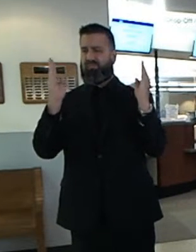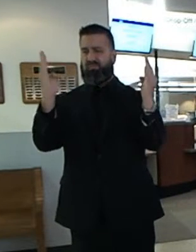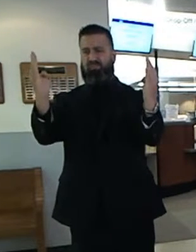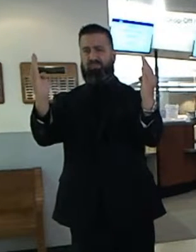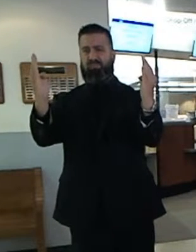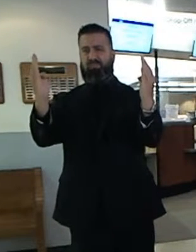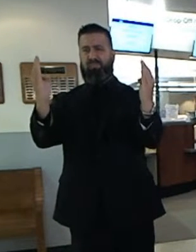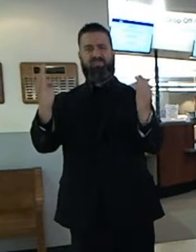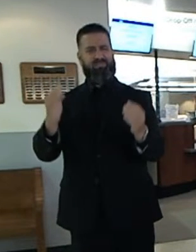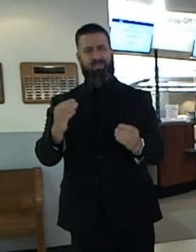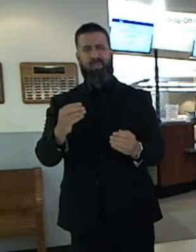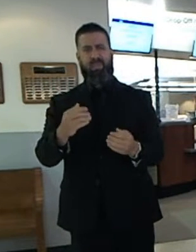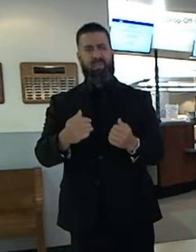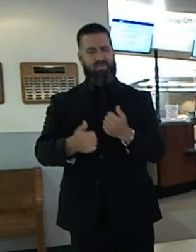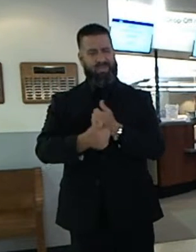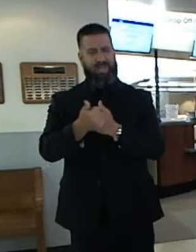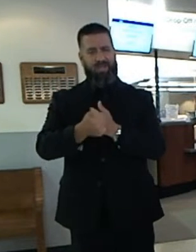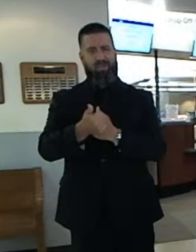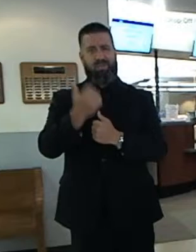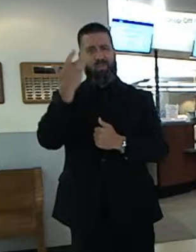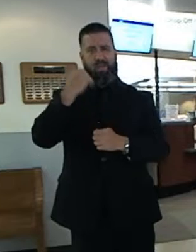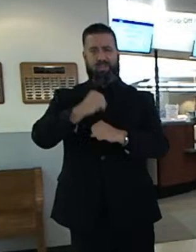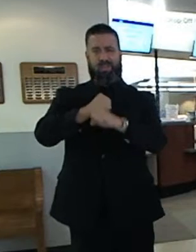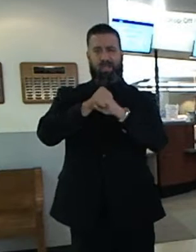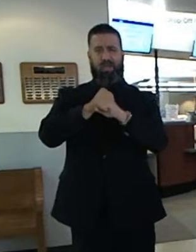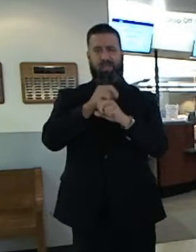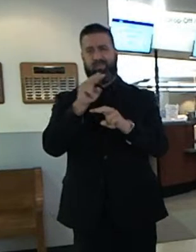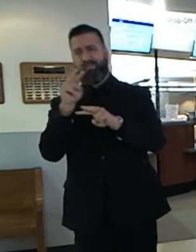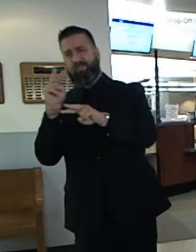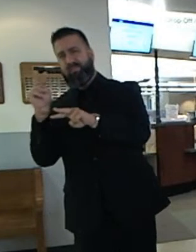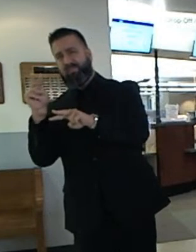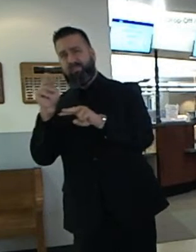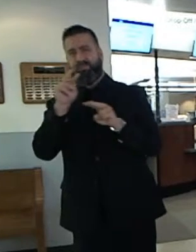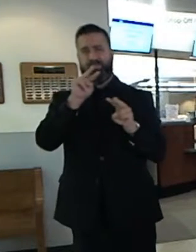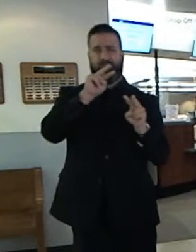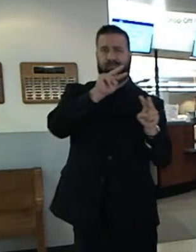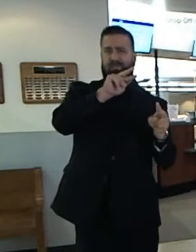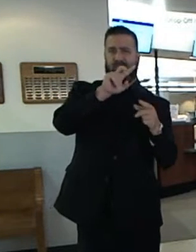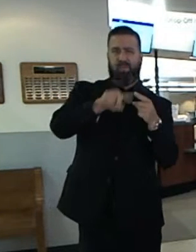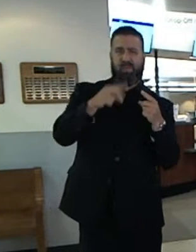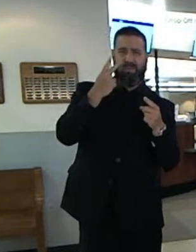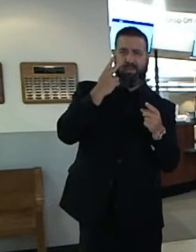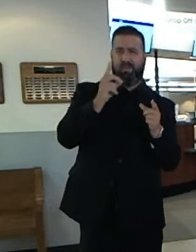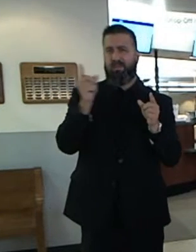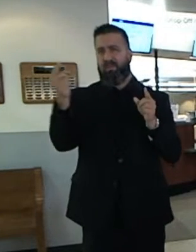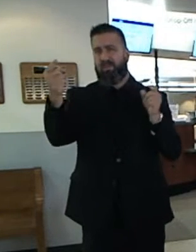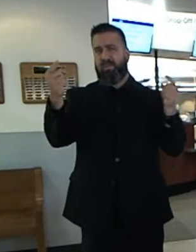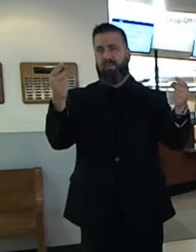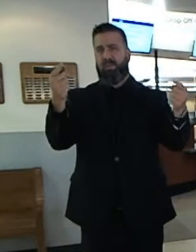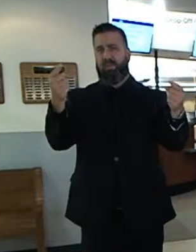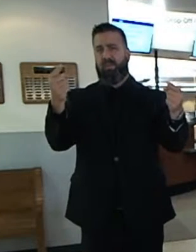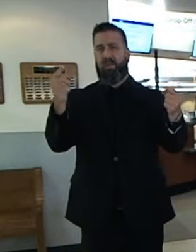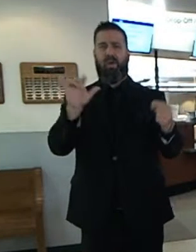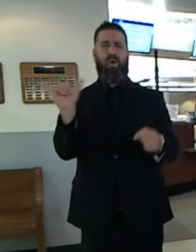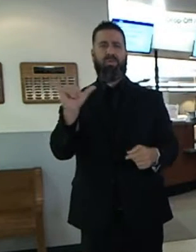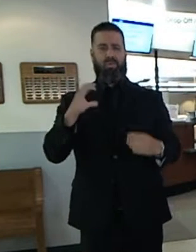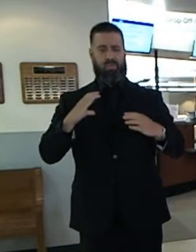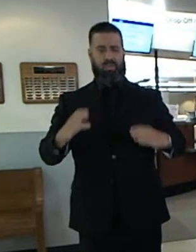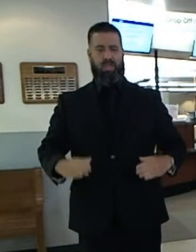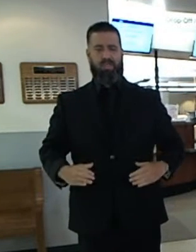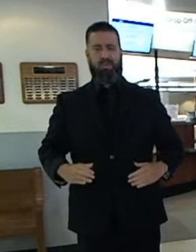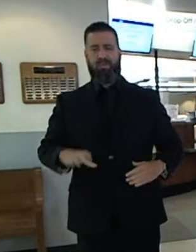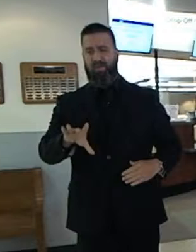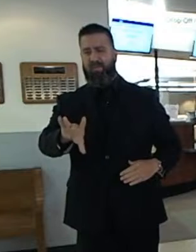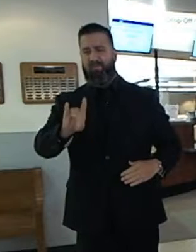security concerns. They distorted the line of sight for our security team and made it more difficult for customers